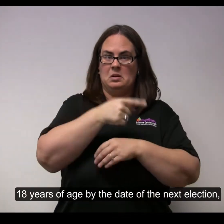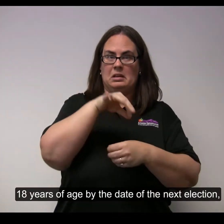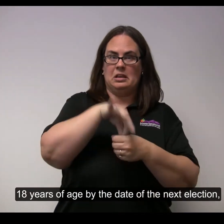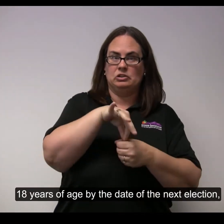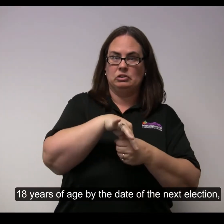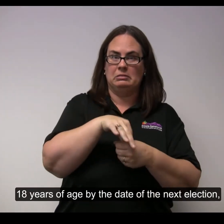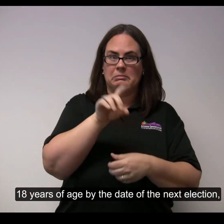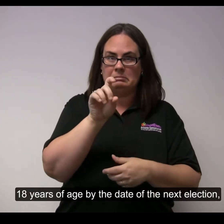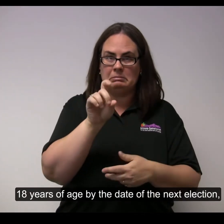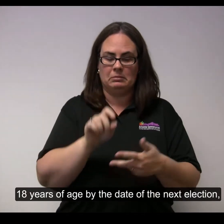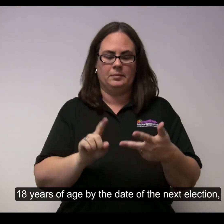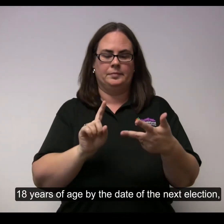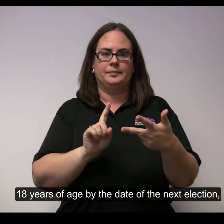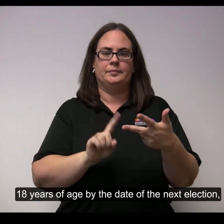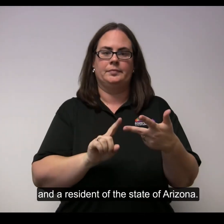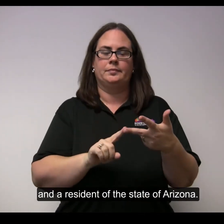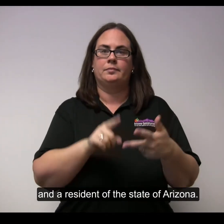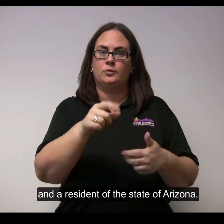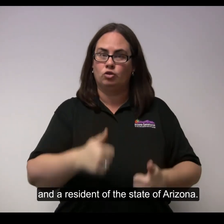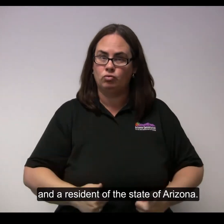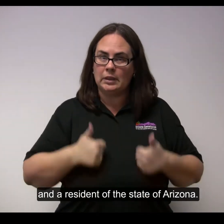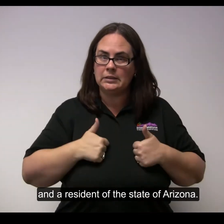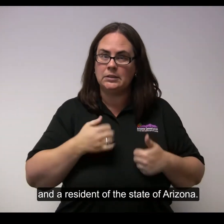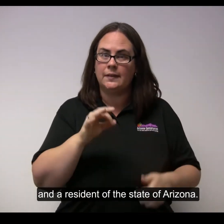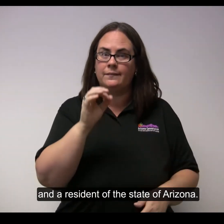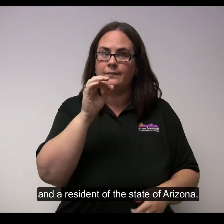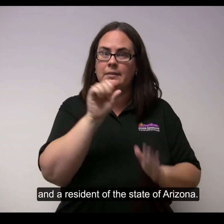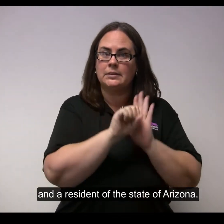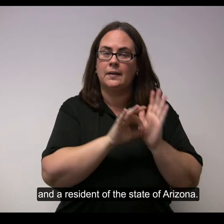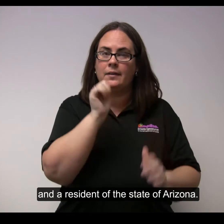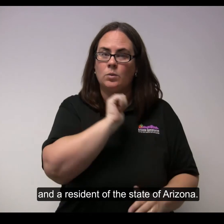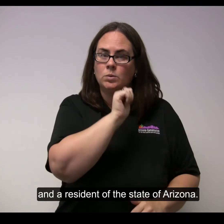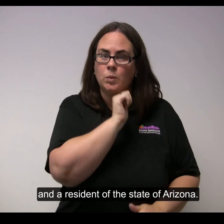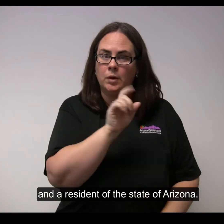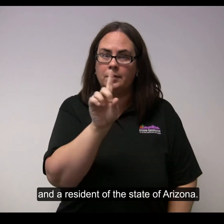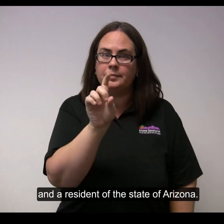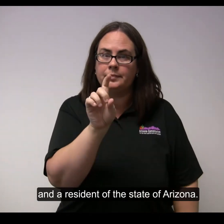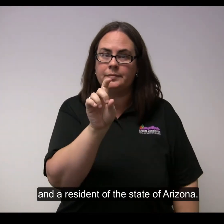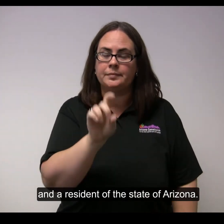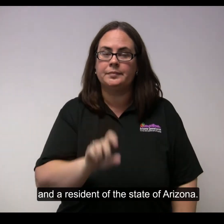of the next election, and a resident of the state of Arizona.